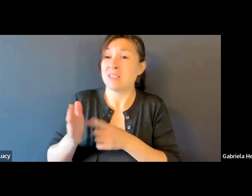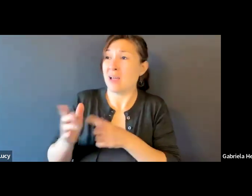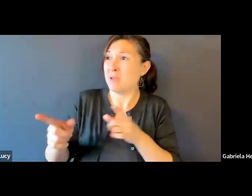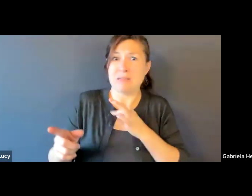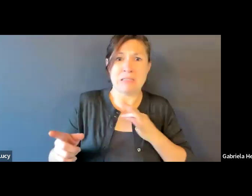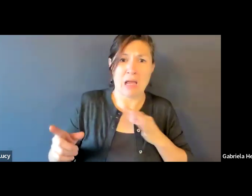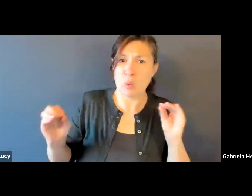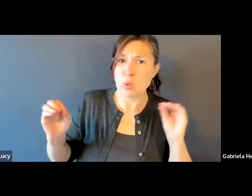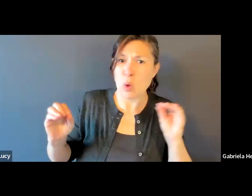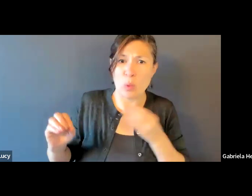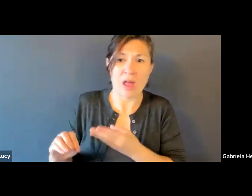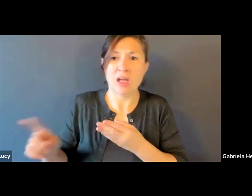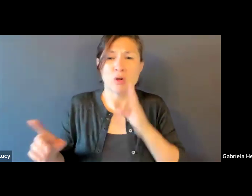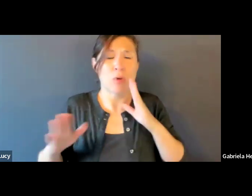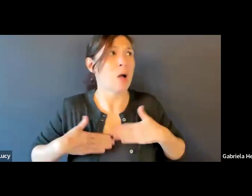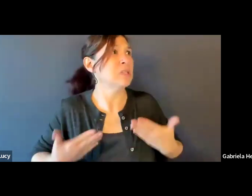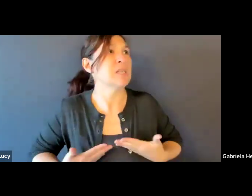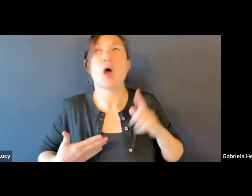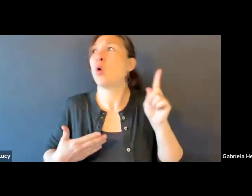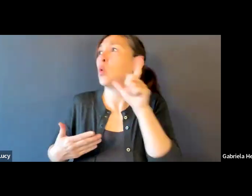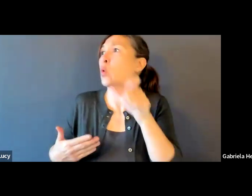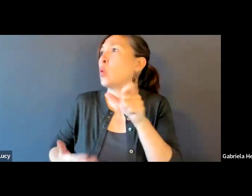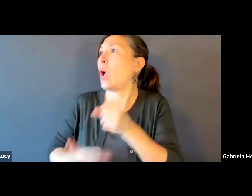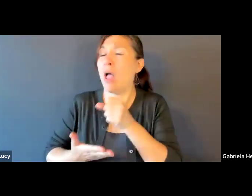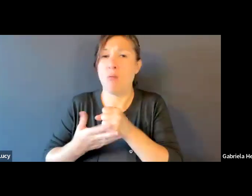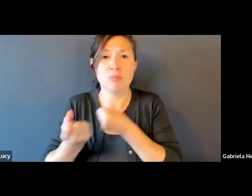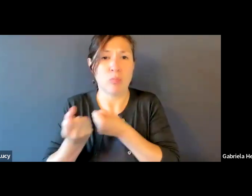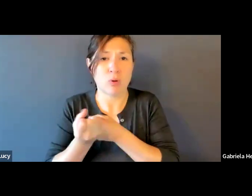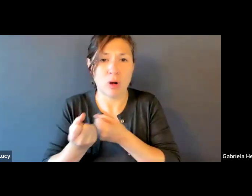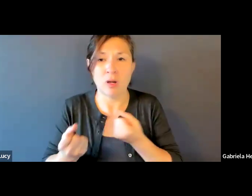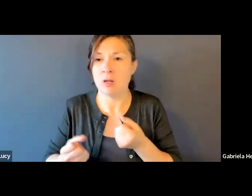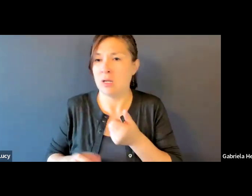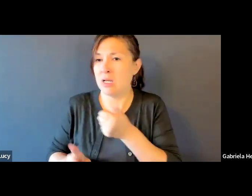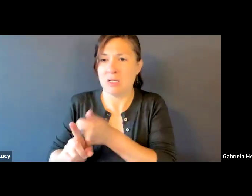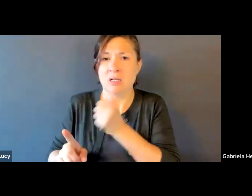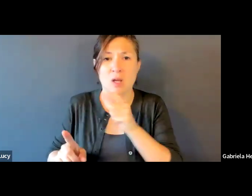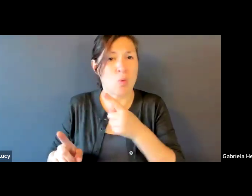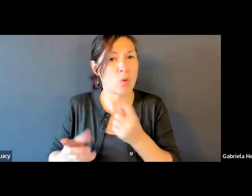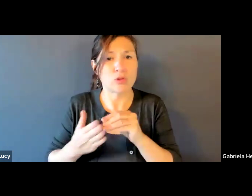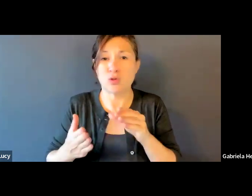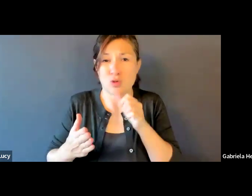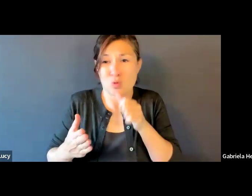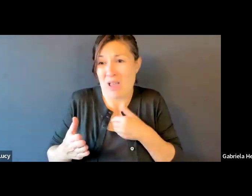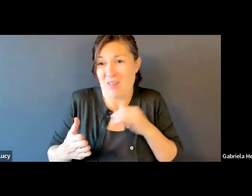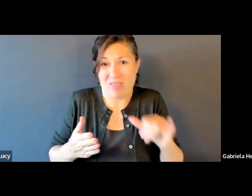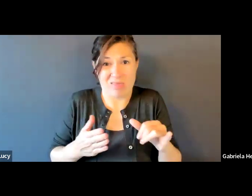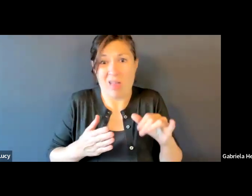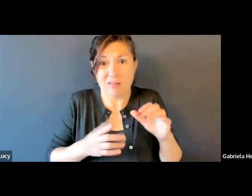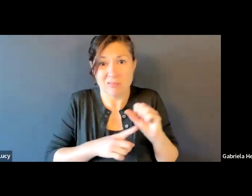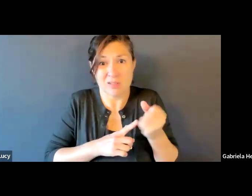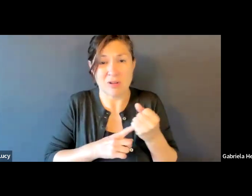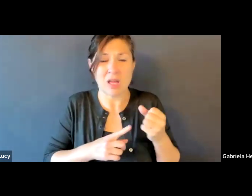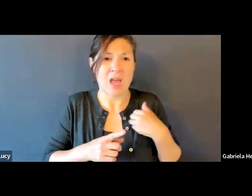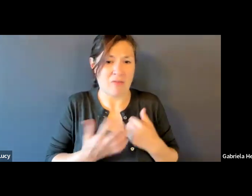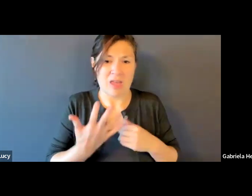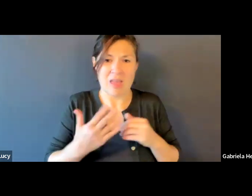she will be so distressed because she will not get the support she needs, and she is not the only student with a condition. There is at least 5 kids with an